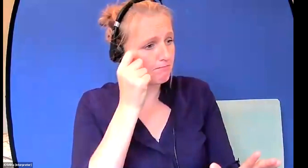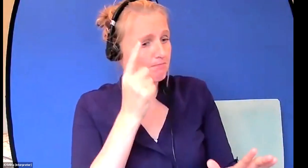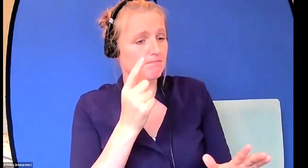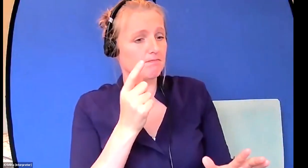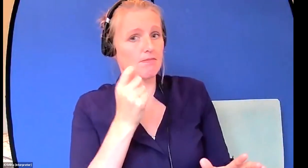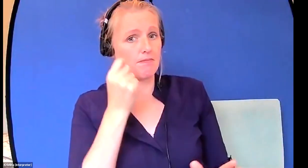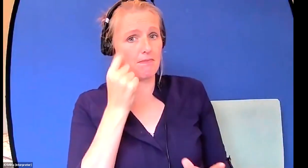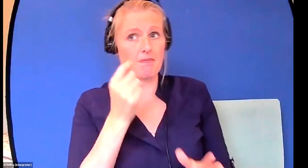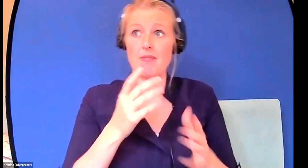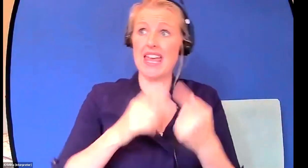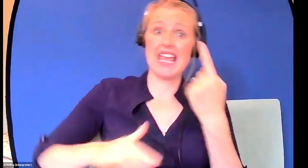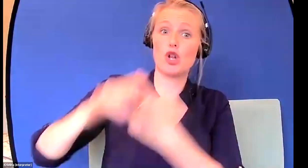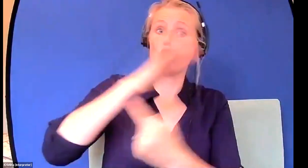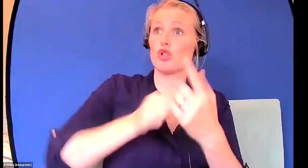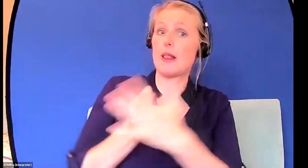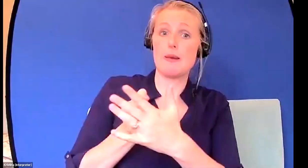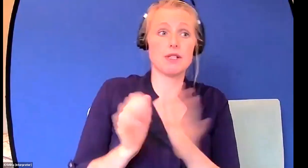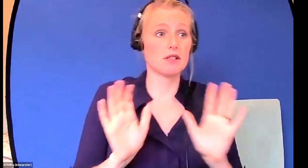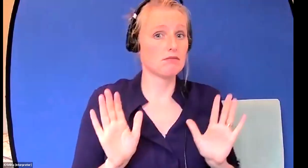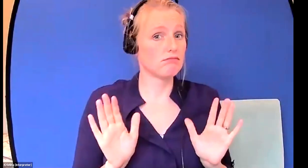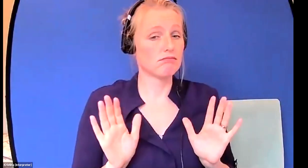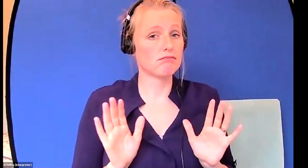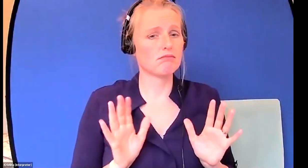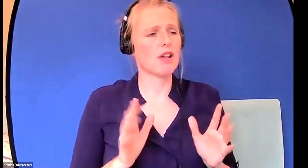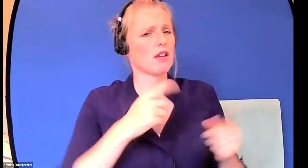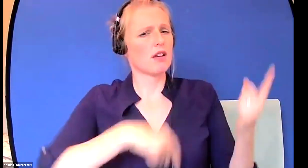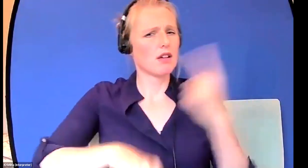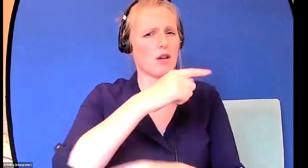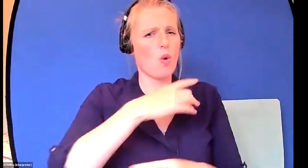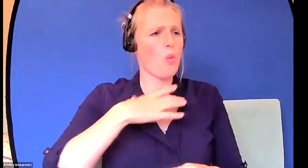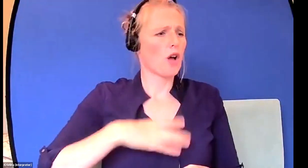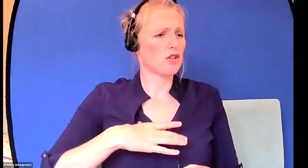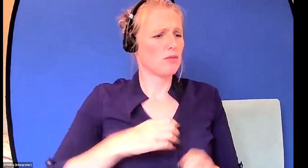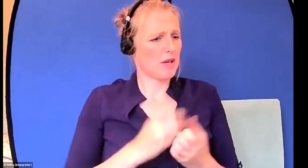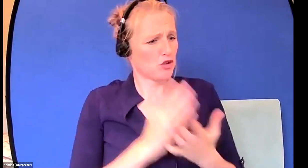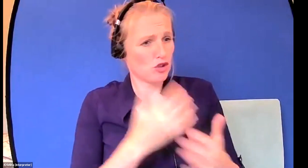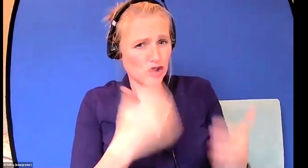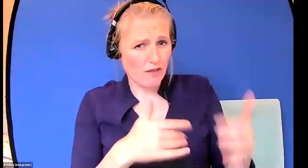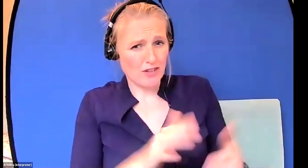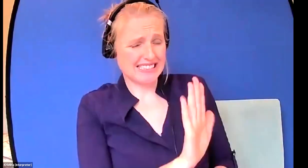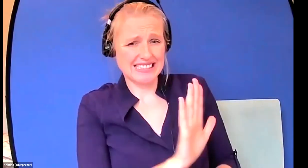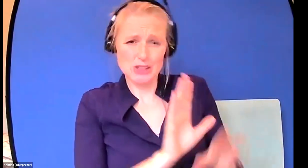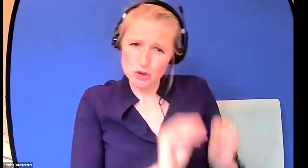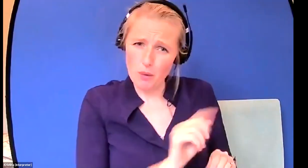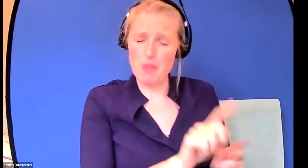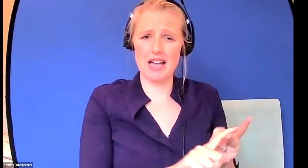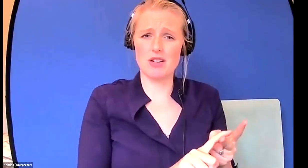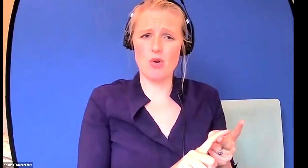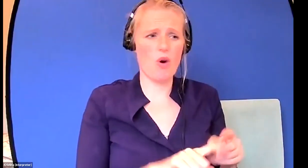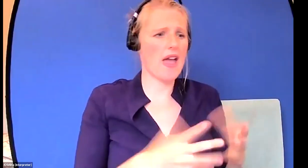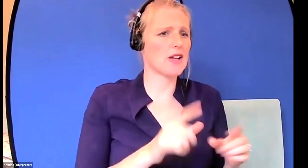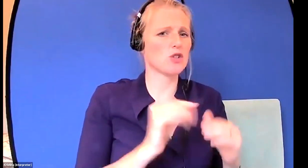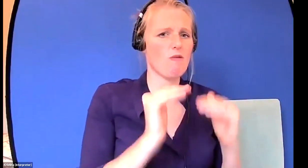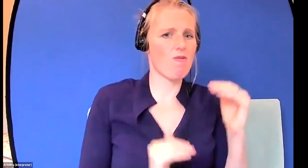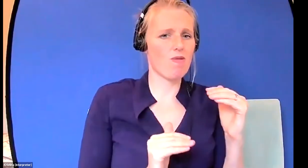urgent ecological limits, and one that seeks to eliminate unnecessary suffering, ingrained precarity, and any